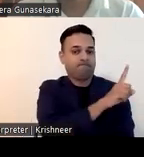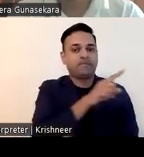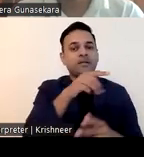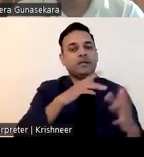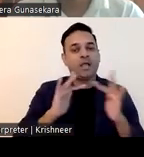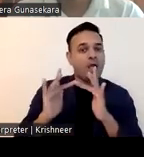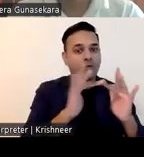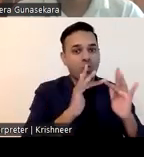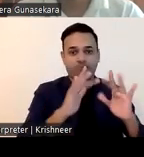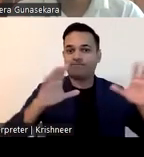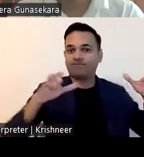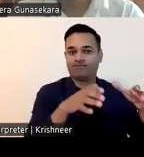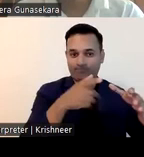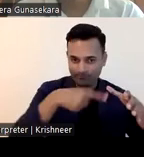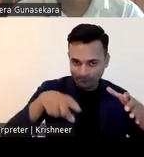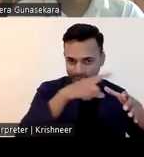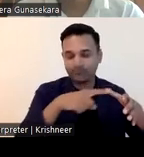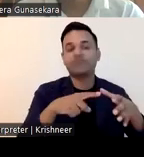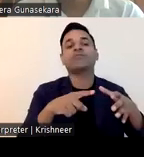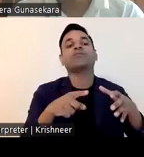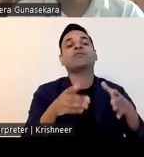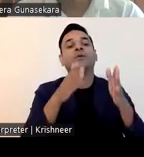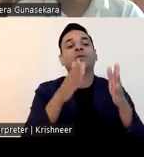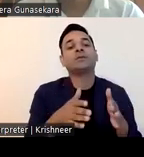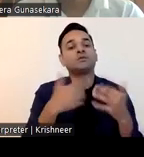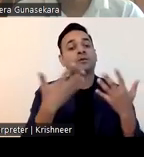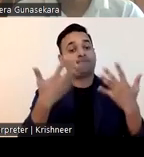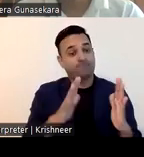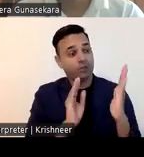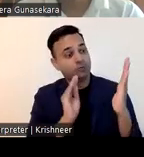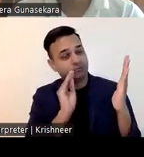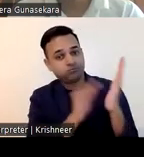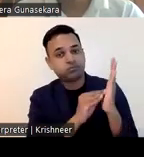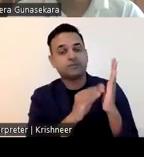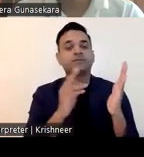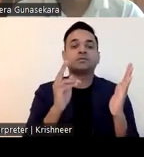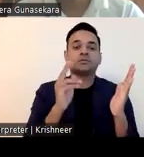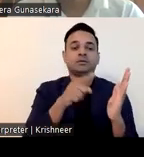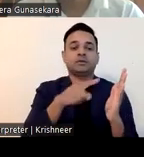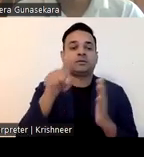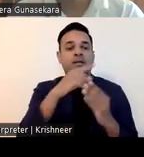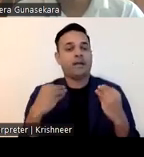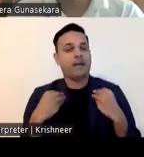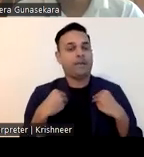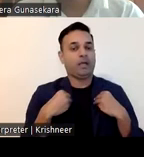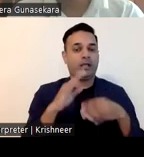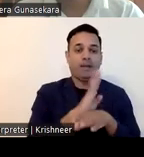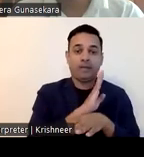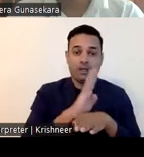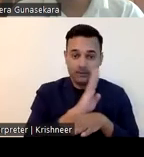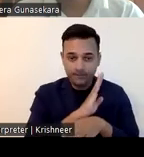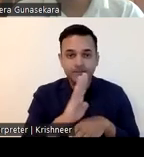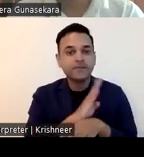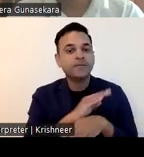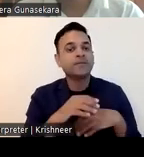supporting during the COVID period, and we help more than 350 care leavers with goods pack and the boarding fee also. So not only that,